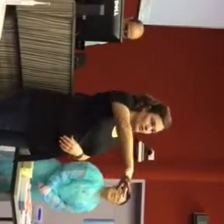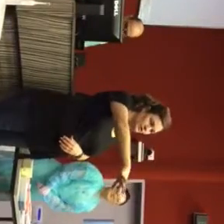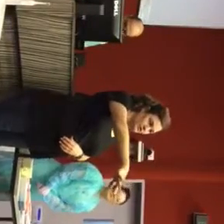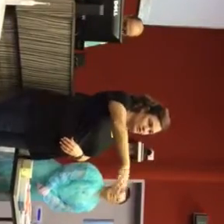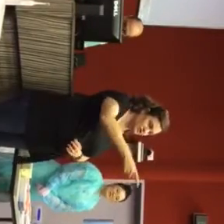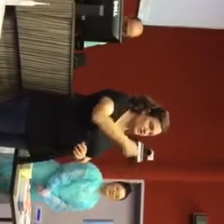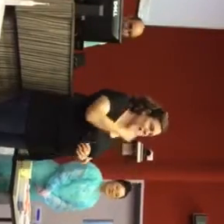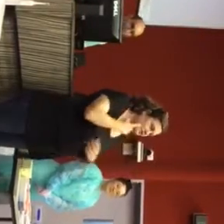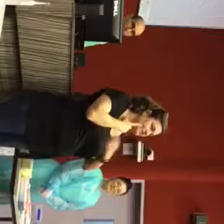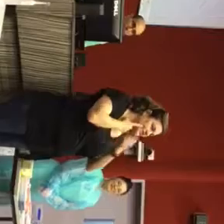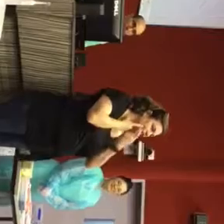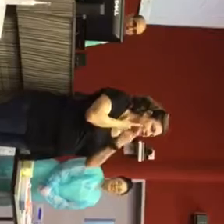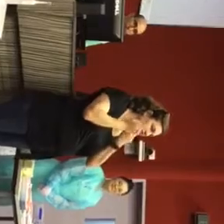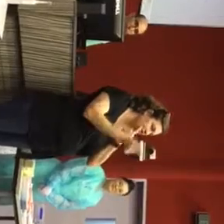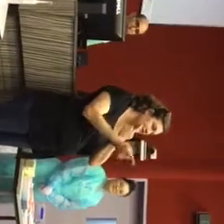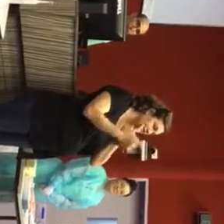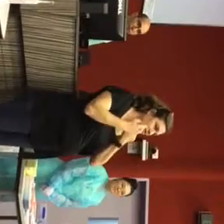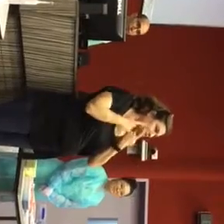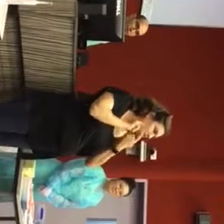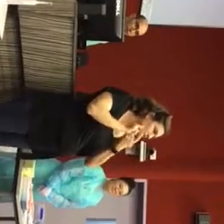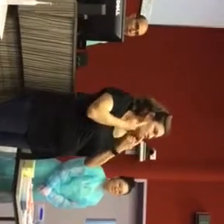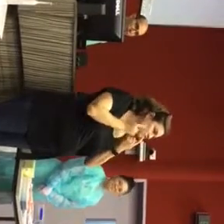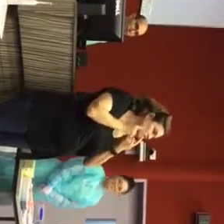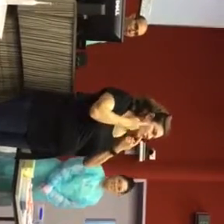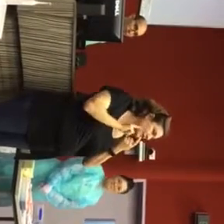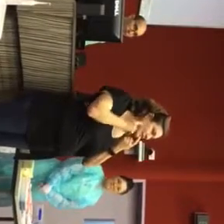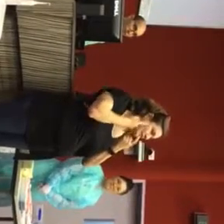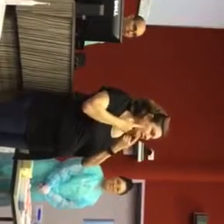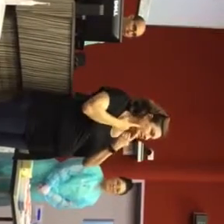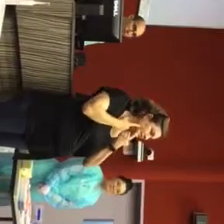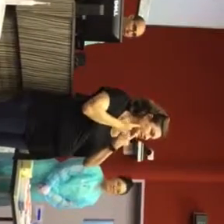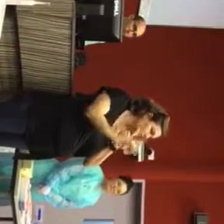Sorry, I had one question about the screwed-in teeth. Yeah.